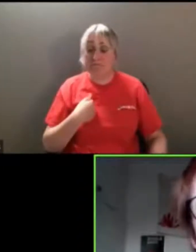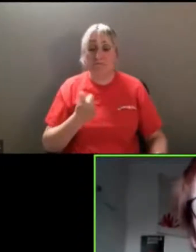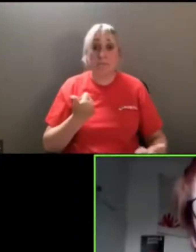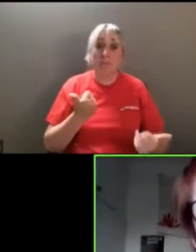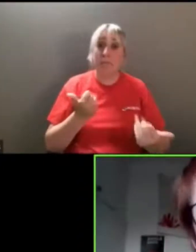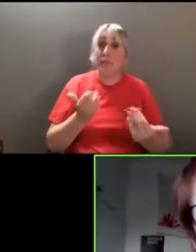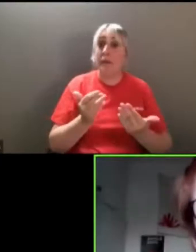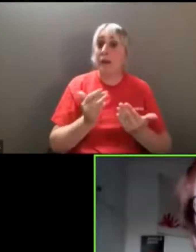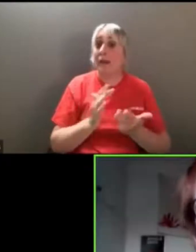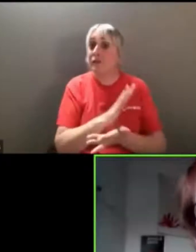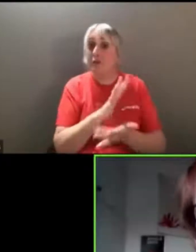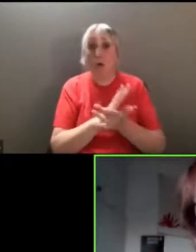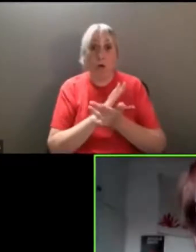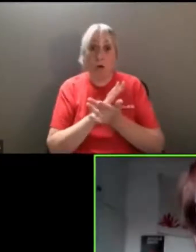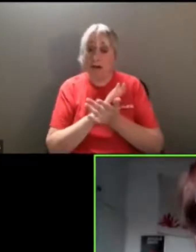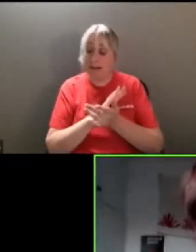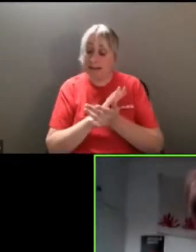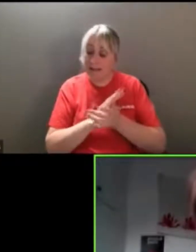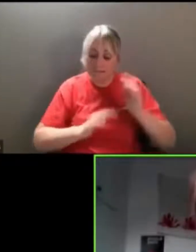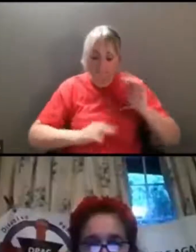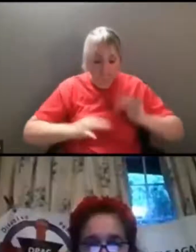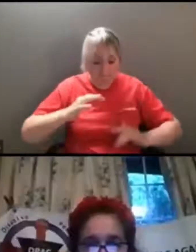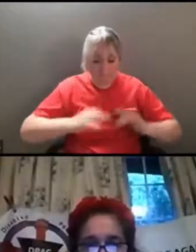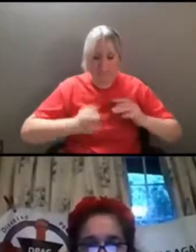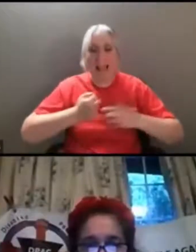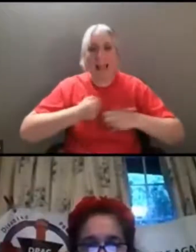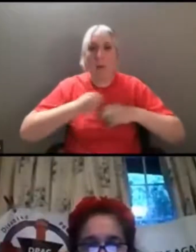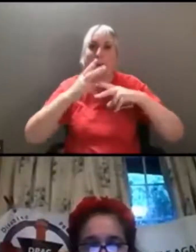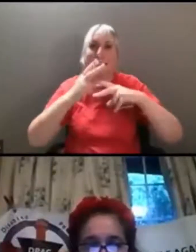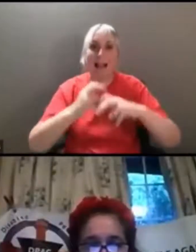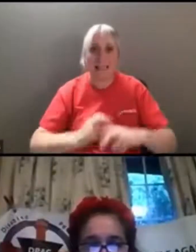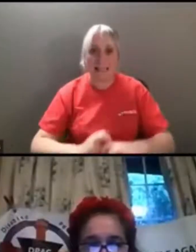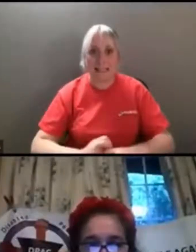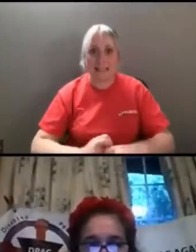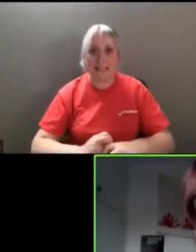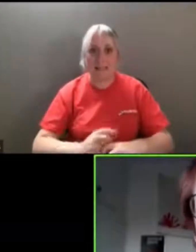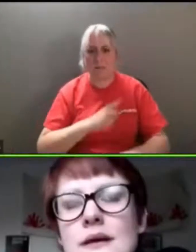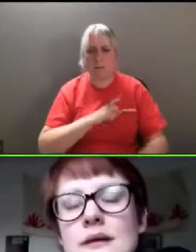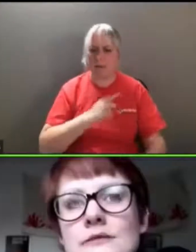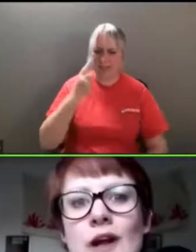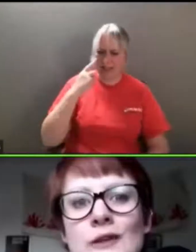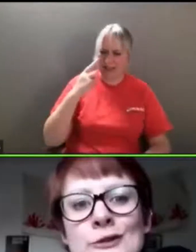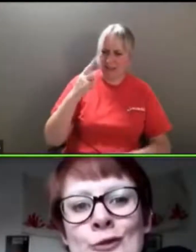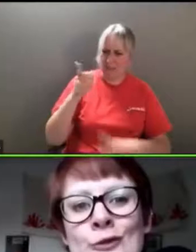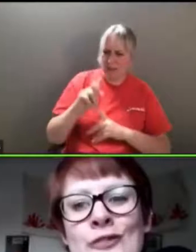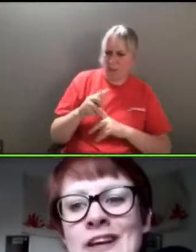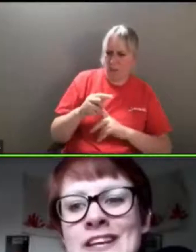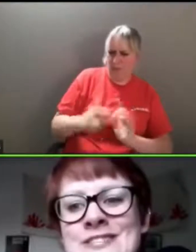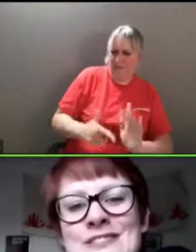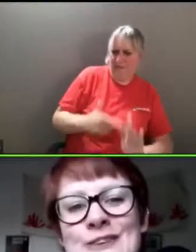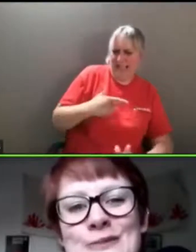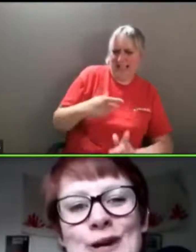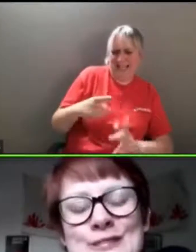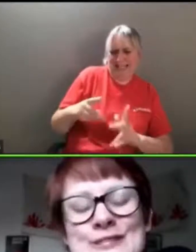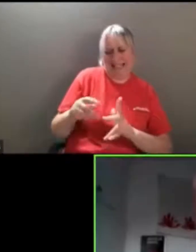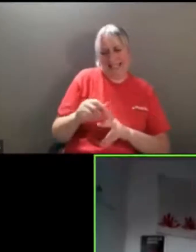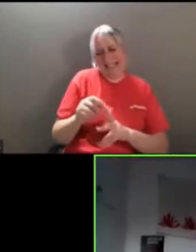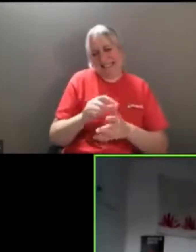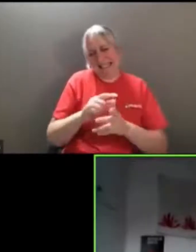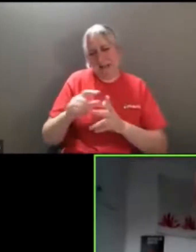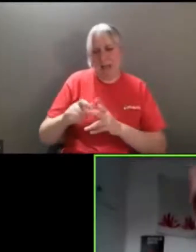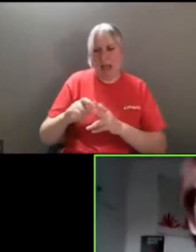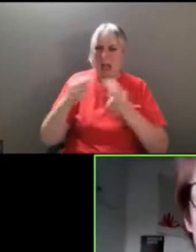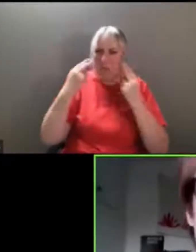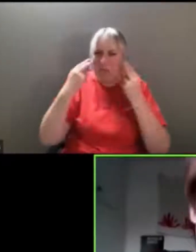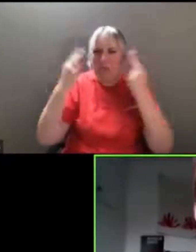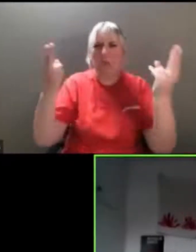analysis because I think people often portray DPAC as vulgar or thuggish. Those are words that have been